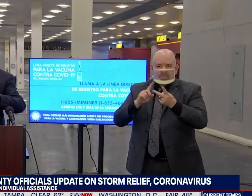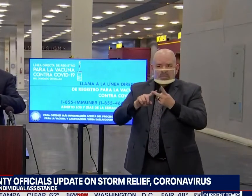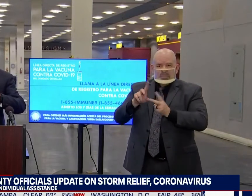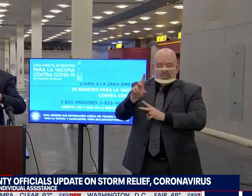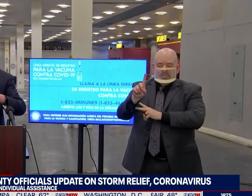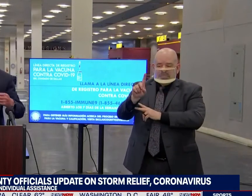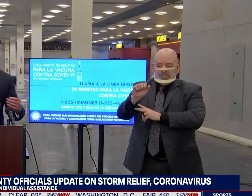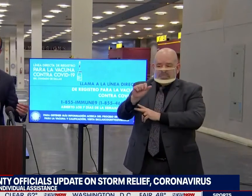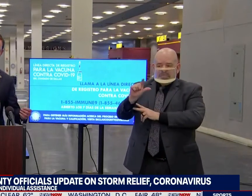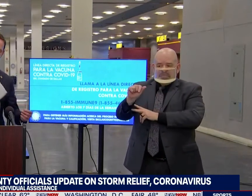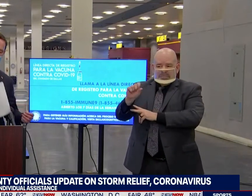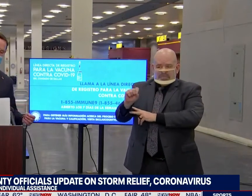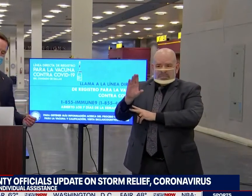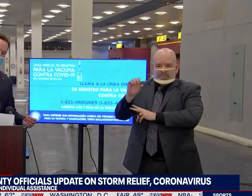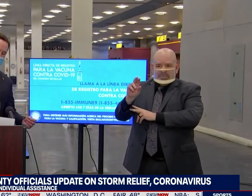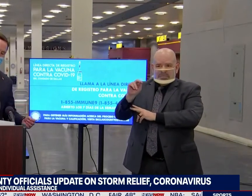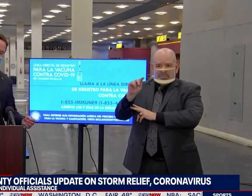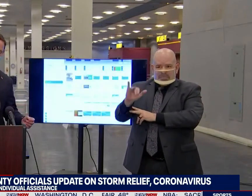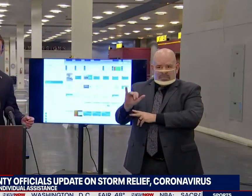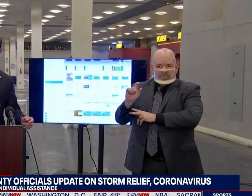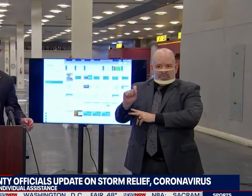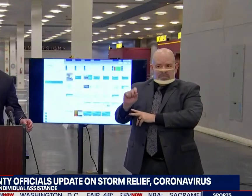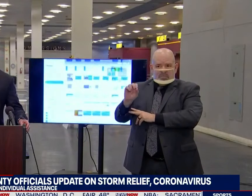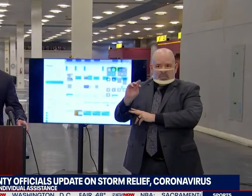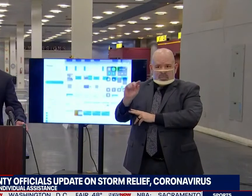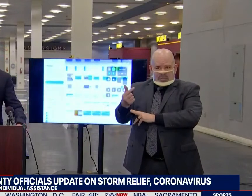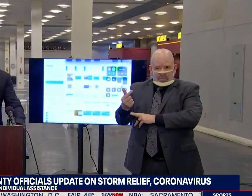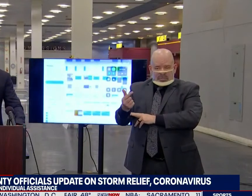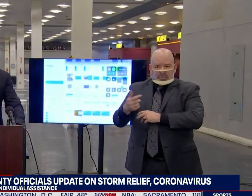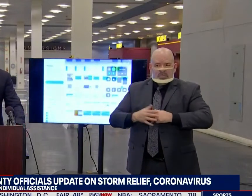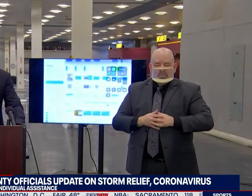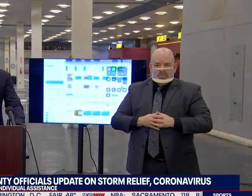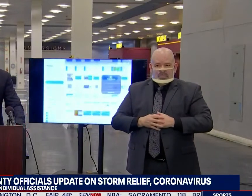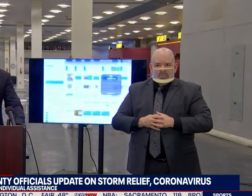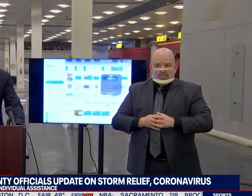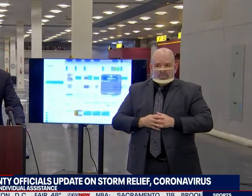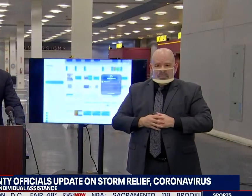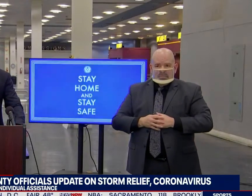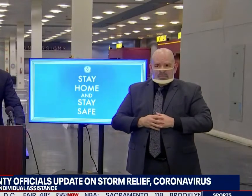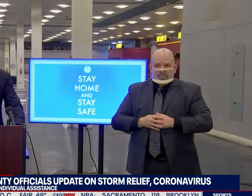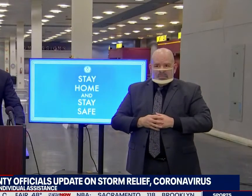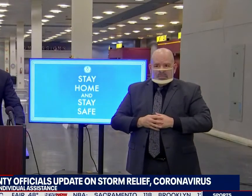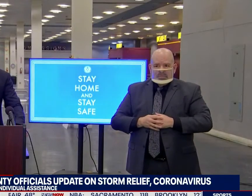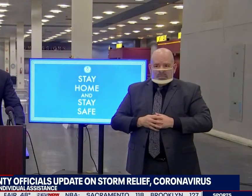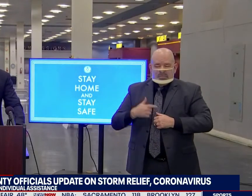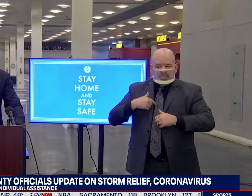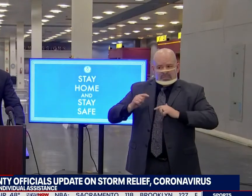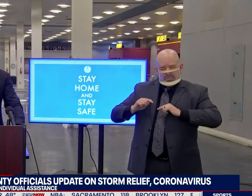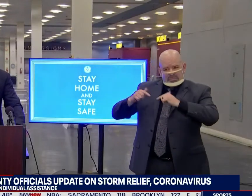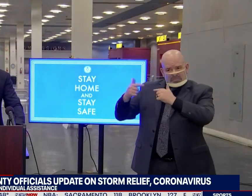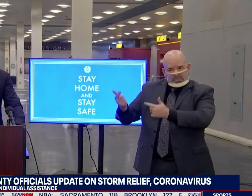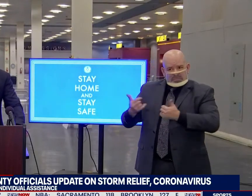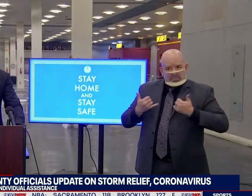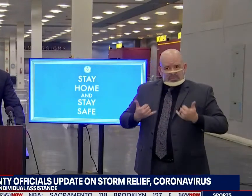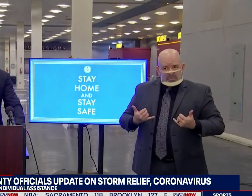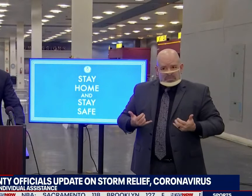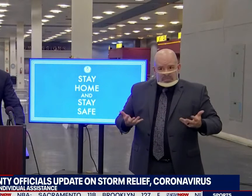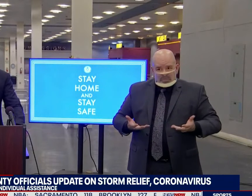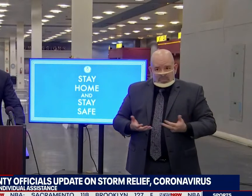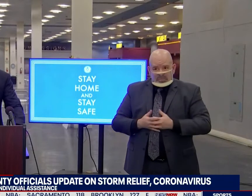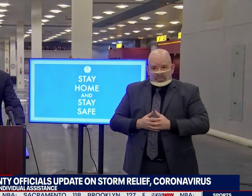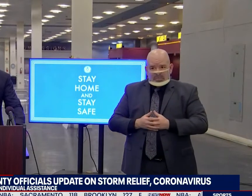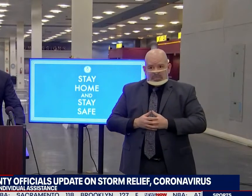for more information. Uh now what I'd like to do um is turn it over to um uh Parkland